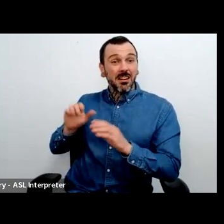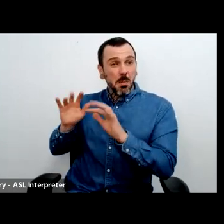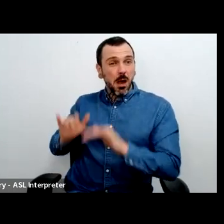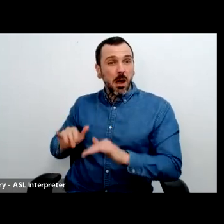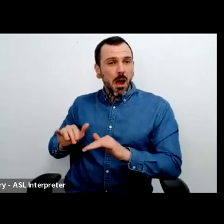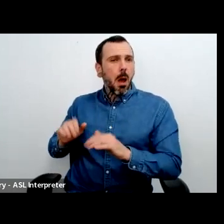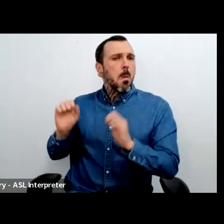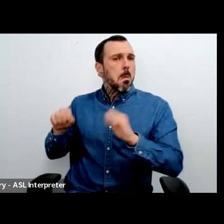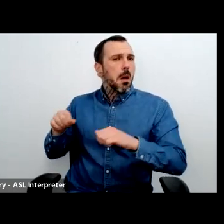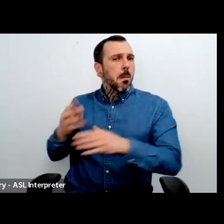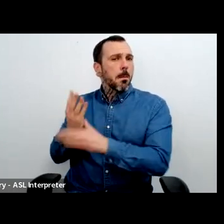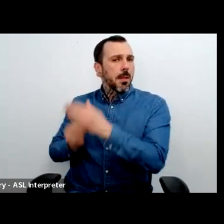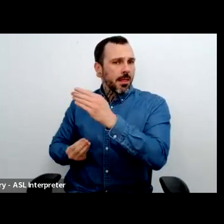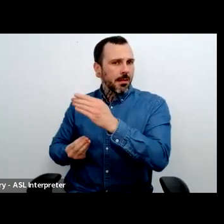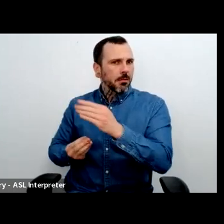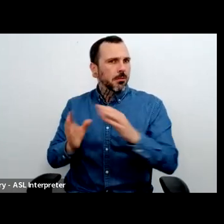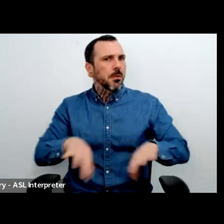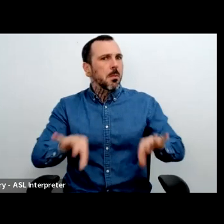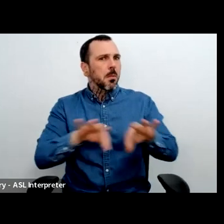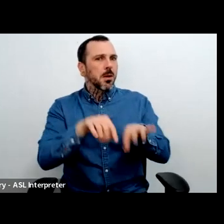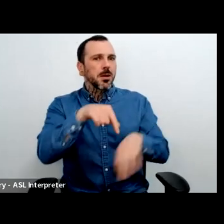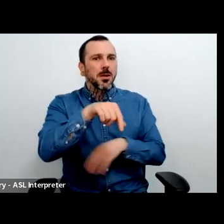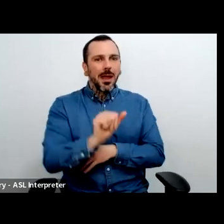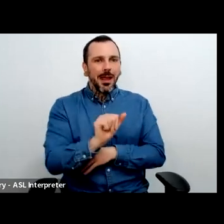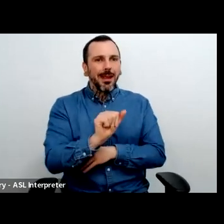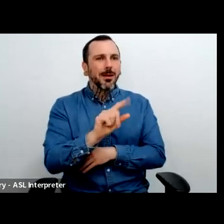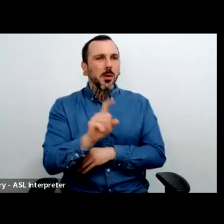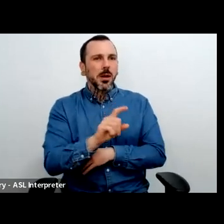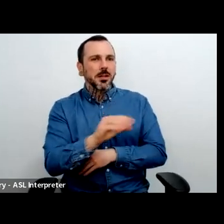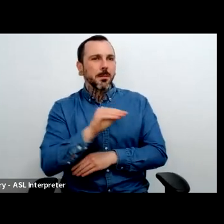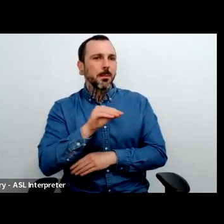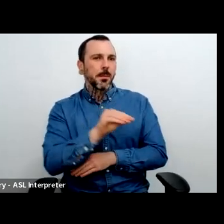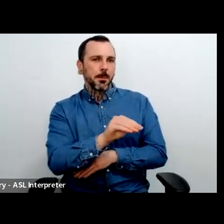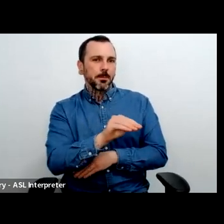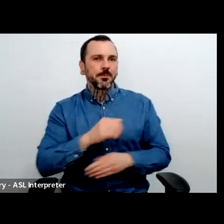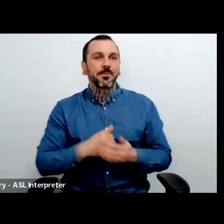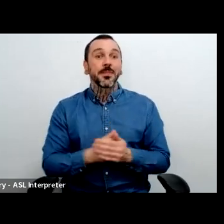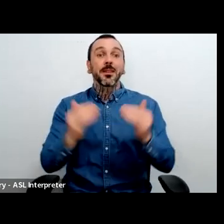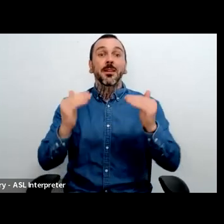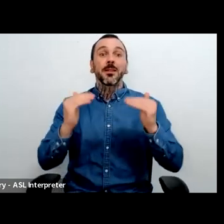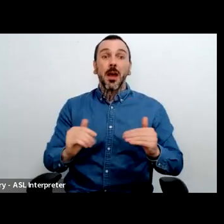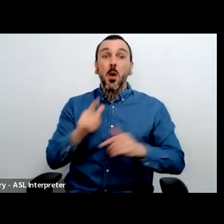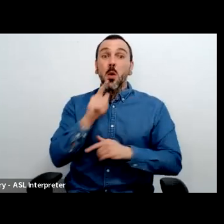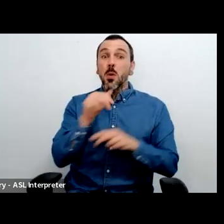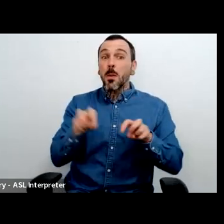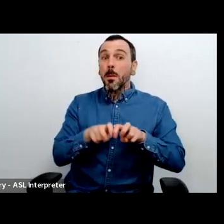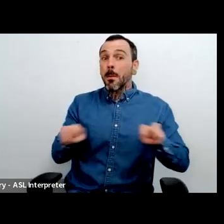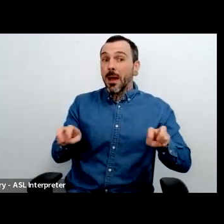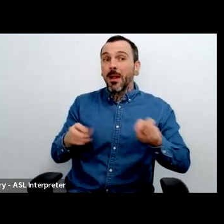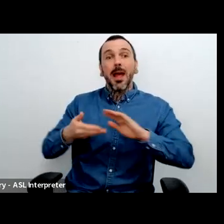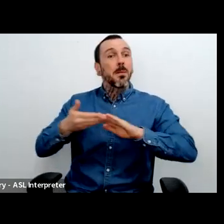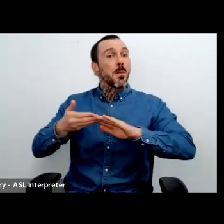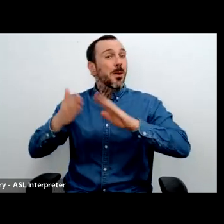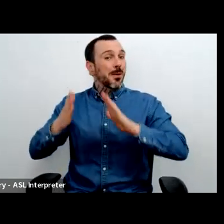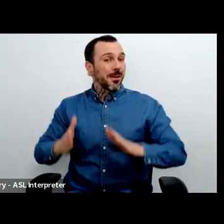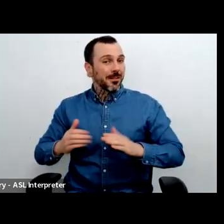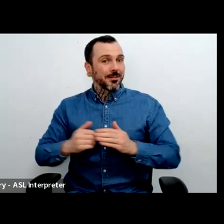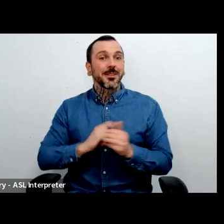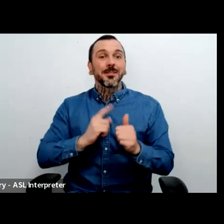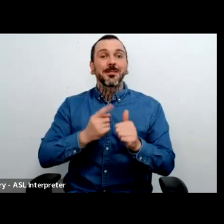like to introduce our panel and our moderator. So our panelists, first of all, I'd like to introduce